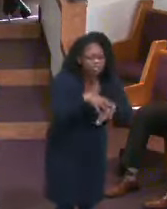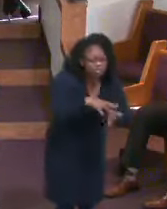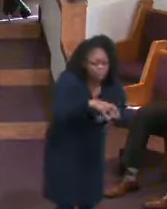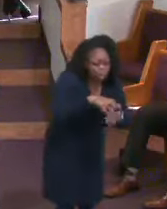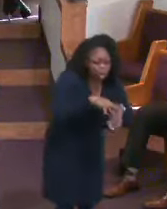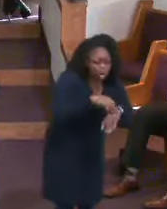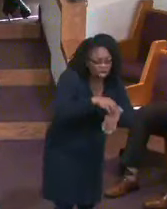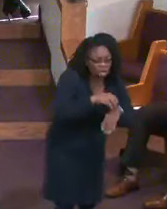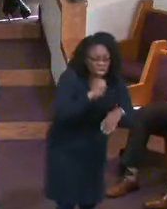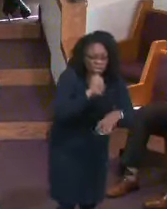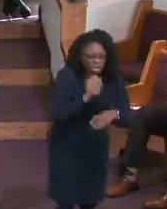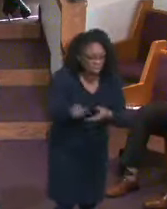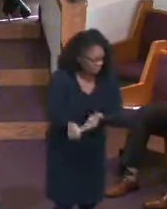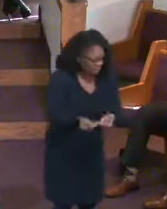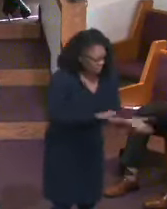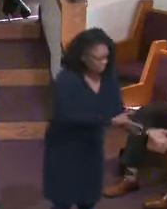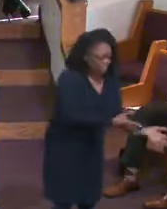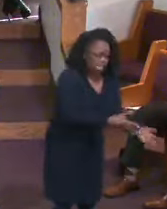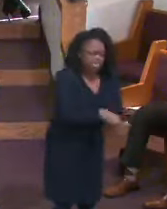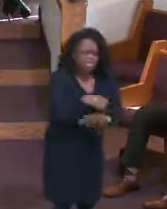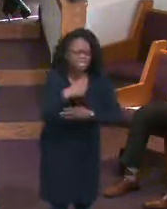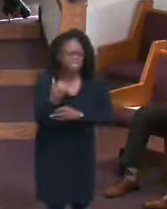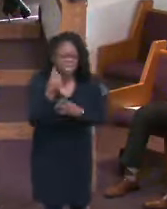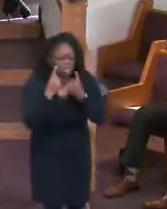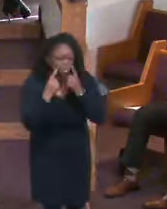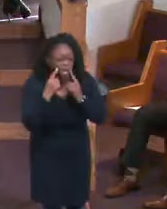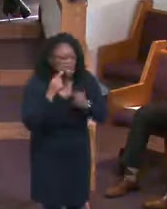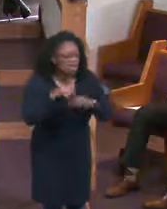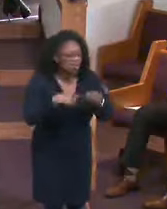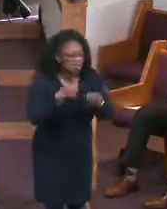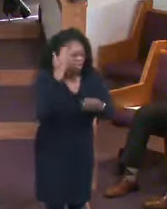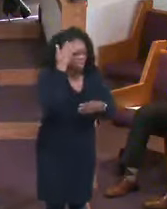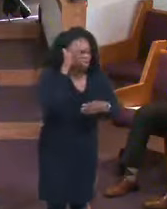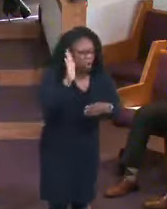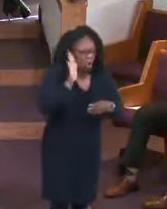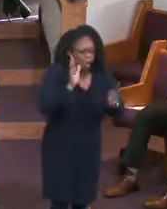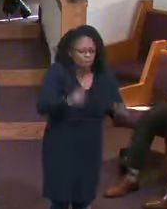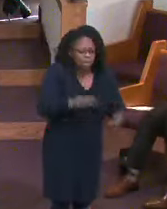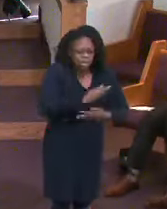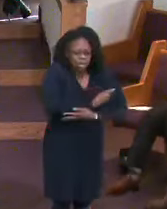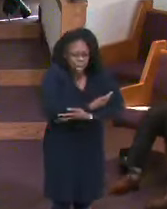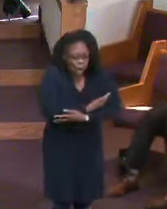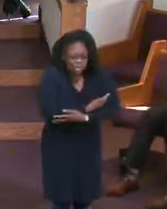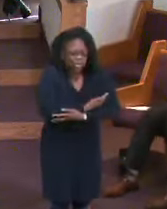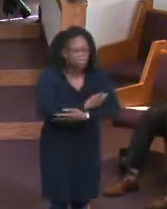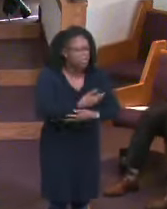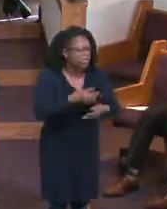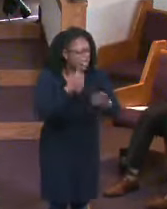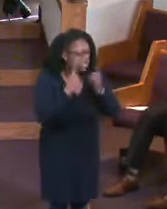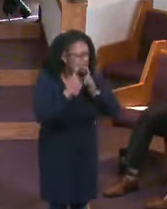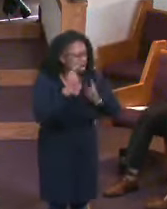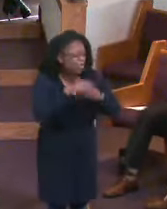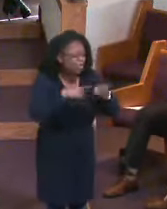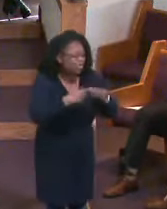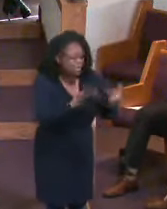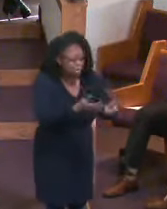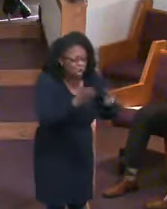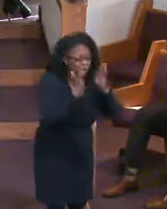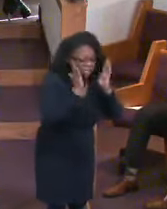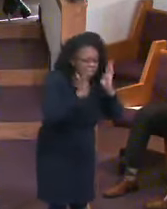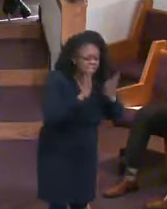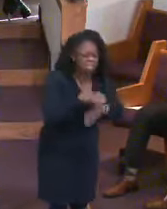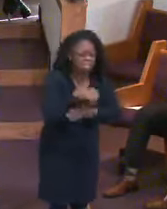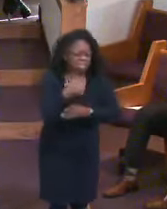cry when they are in the arms of someone they're not familiar with. There's a cry when they're trying to get attention. And there's another cry when they